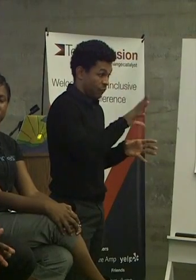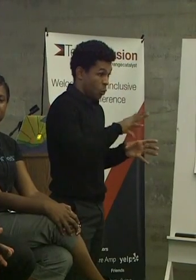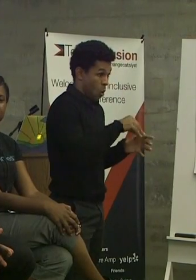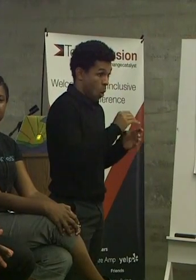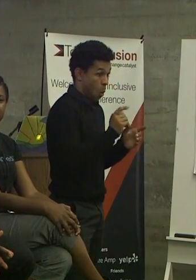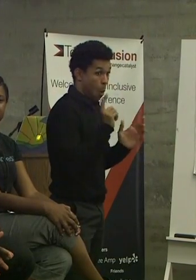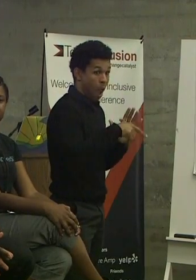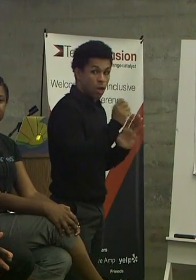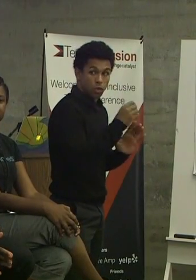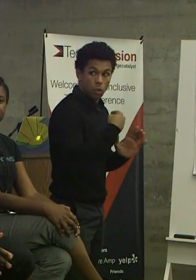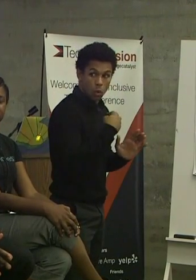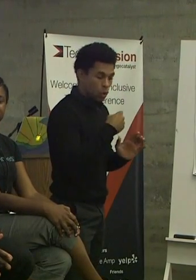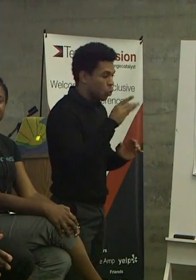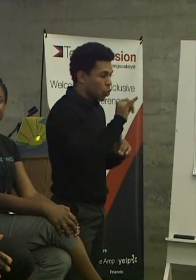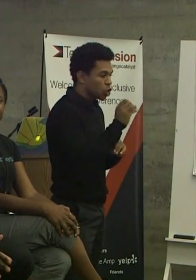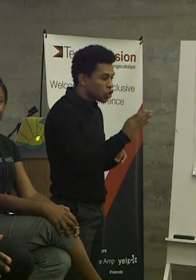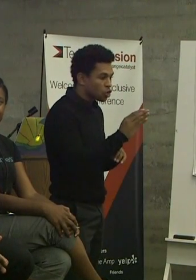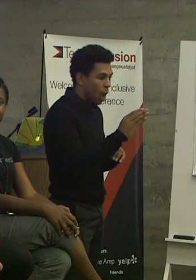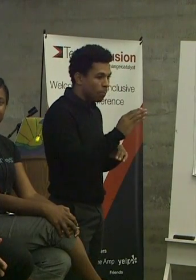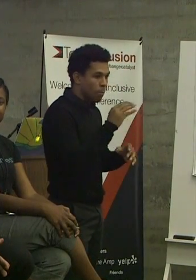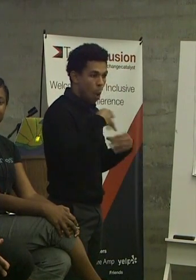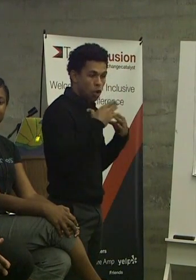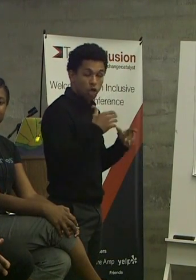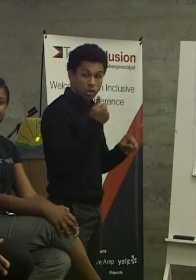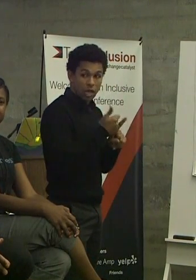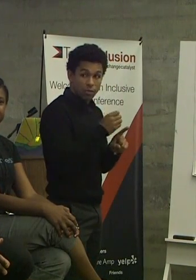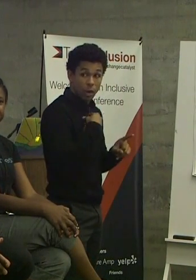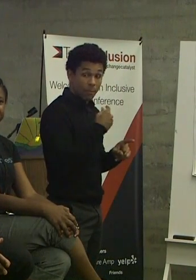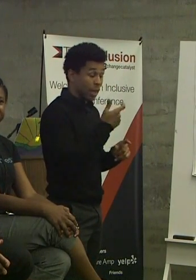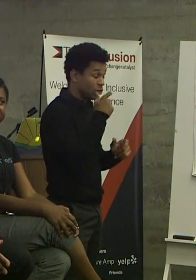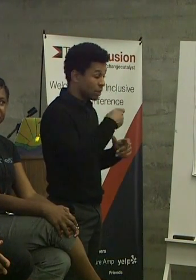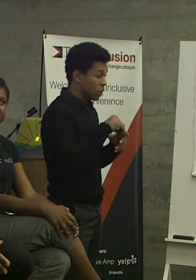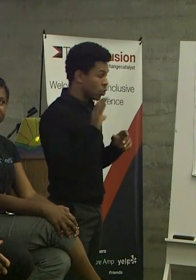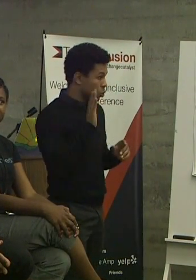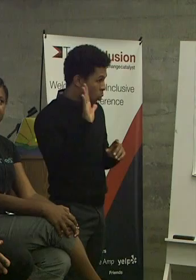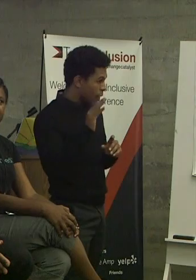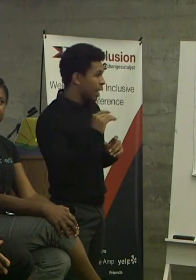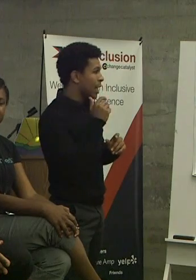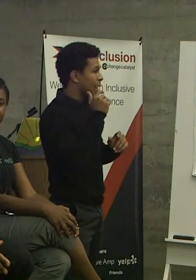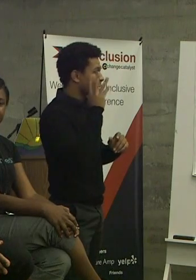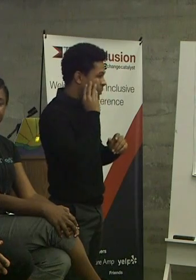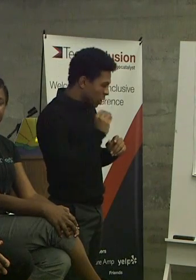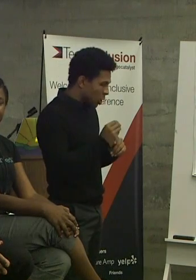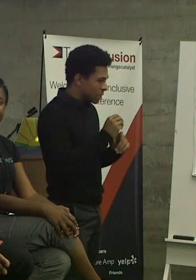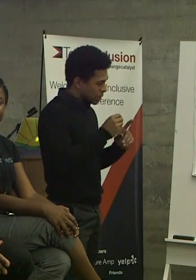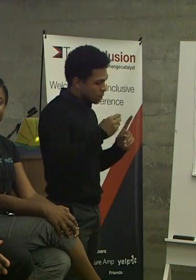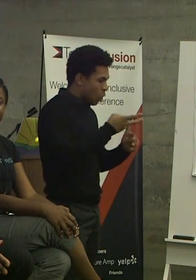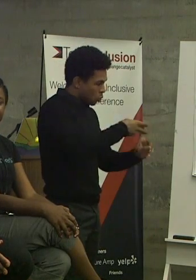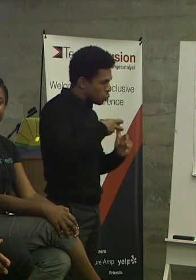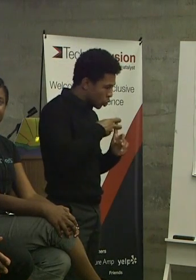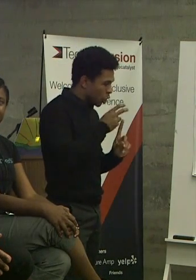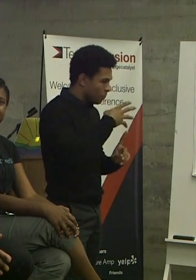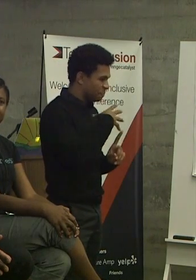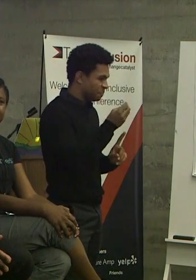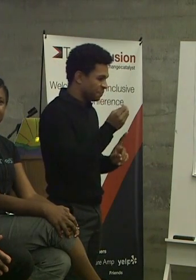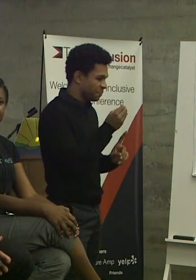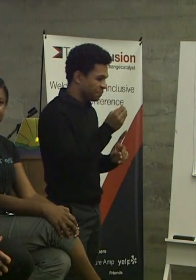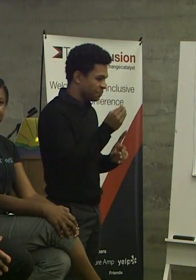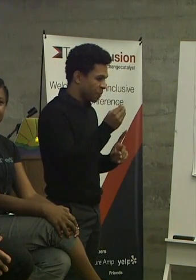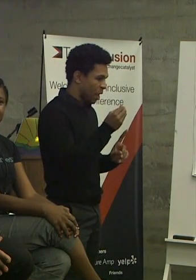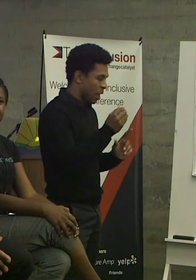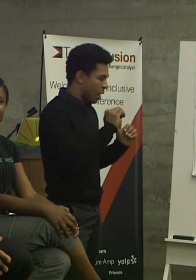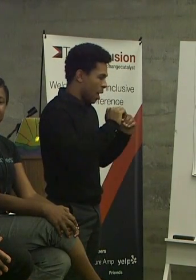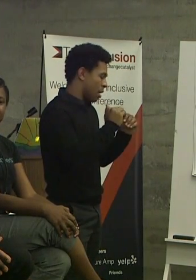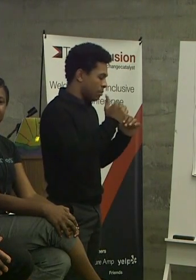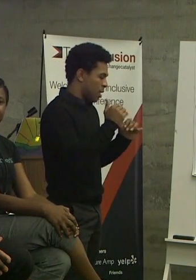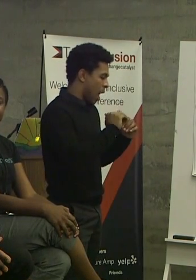your experience there and your experience in seeing how the recruiting process played out sort of has contributed to the way that you're now trying to leverage